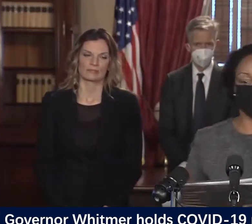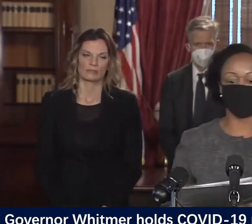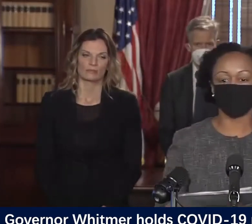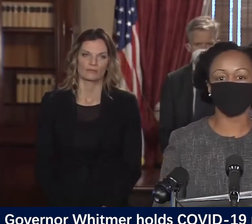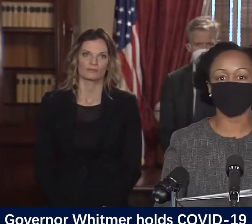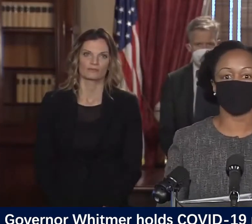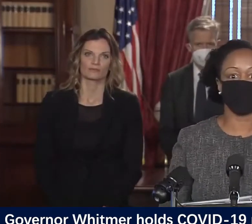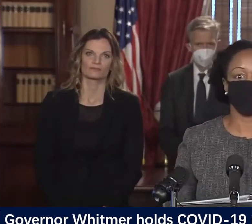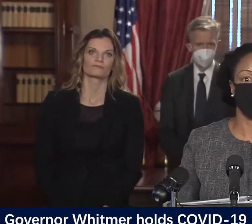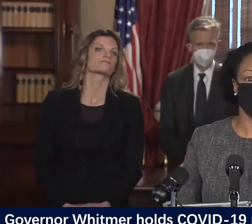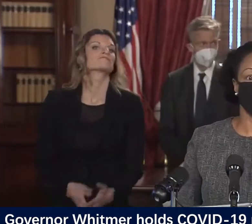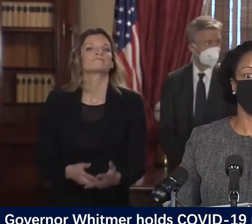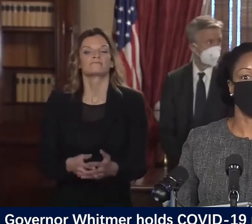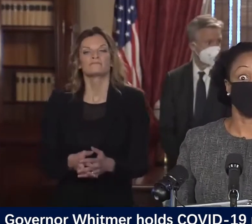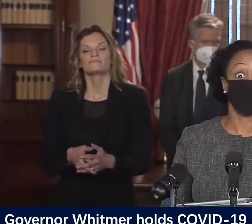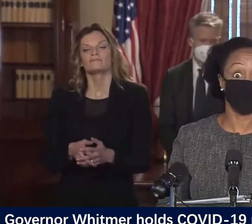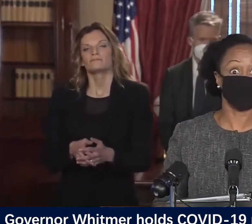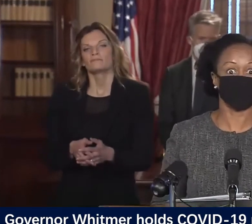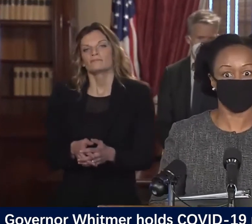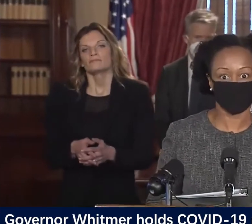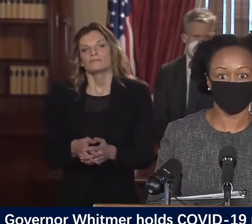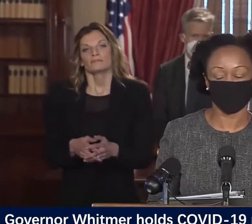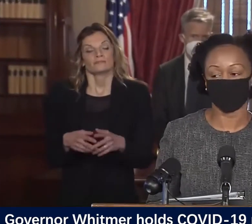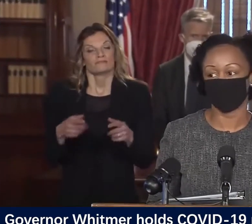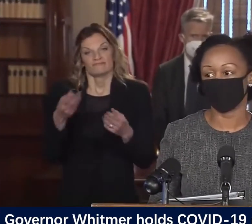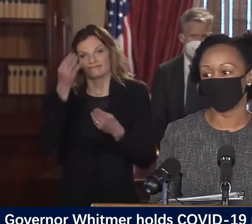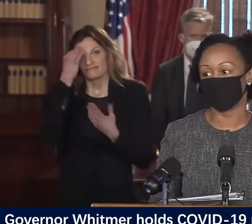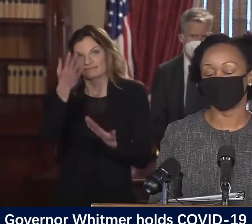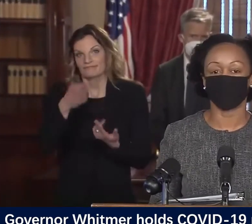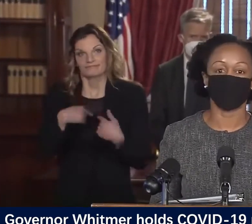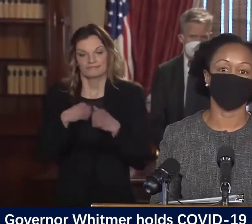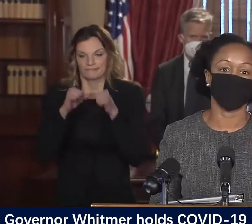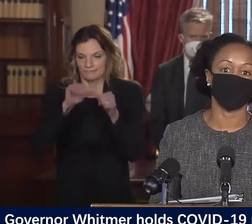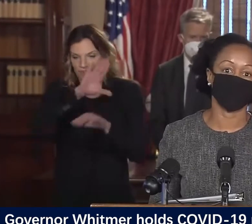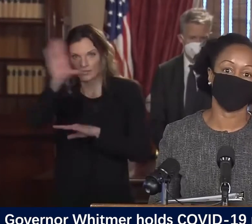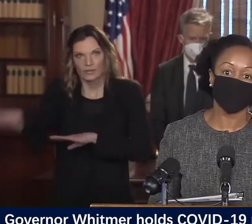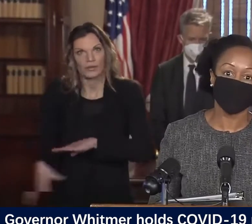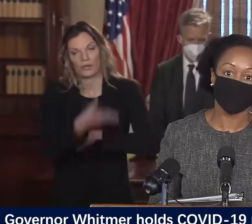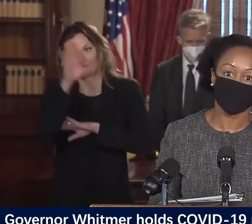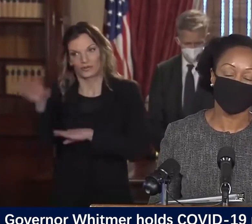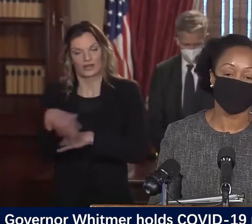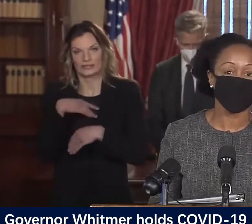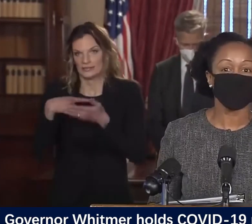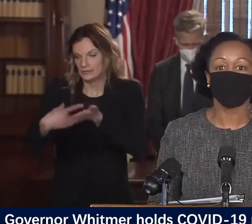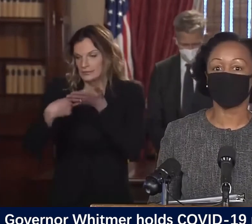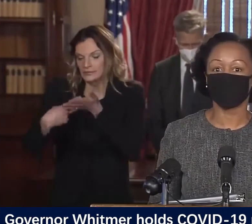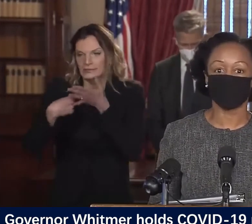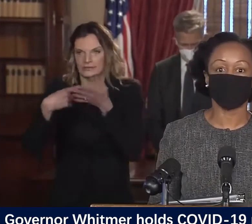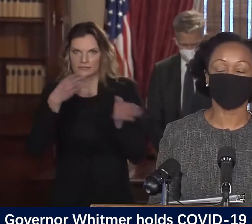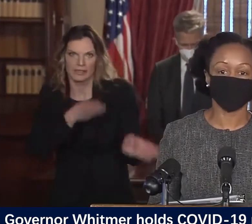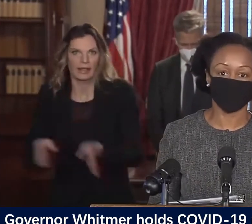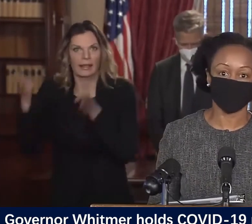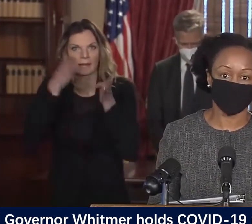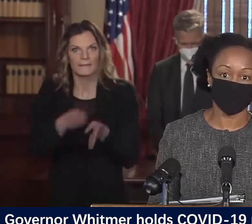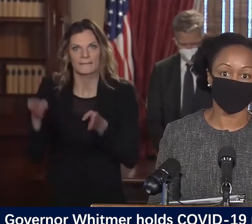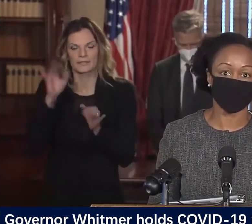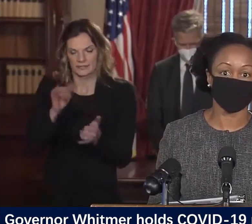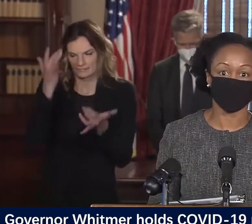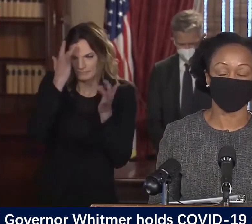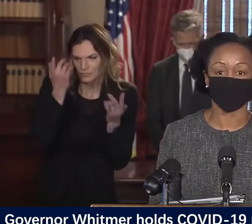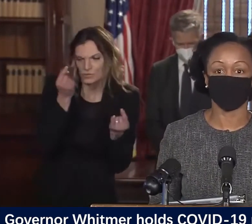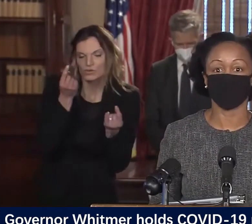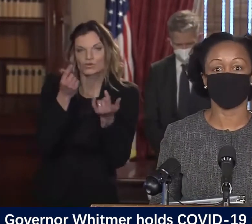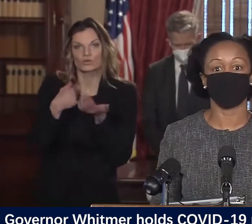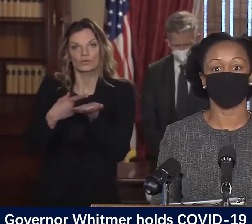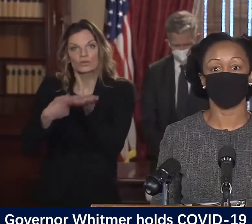So yes, we are spending 24/7 these days working on our distribution plan, working with a lot of different stakeholders